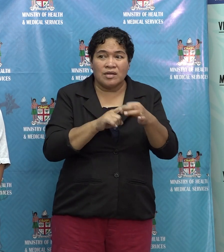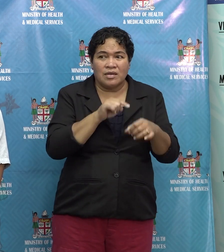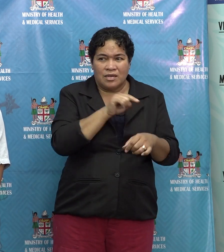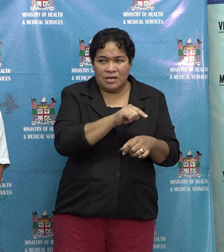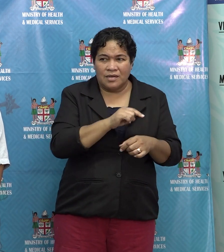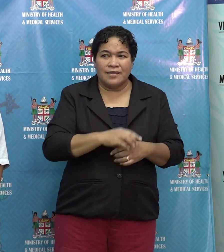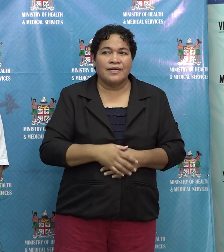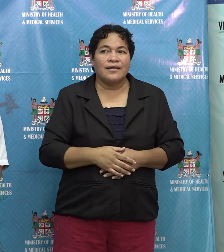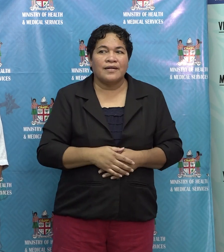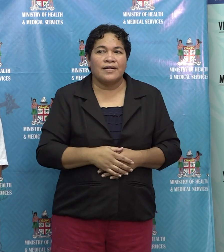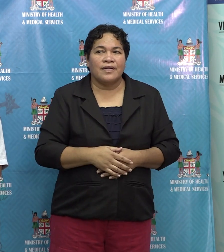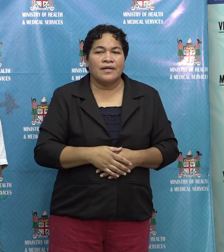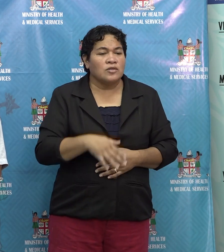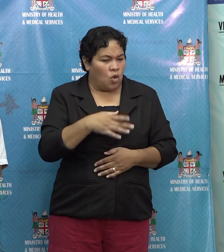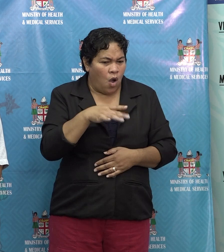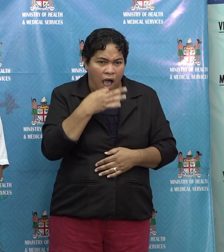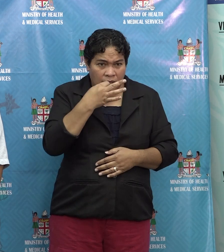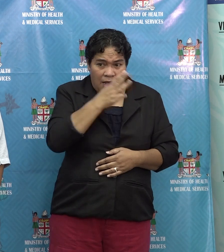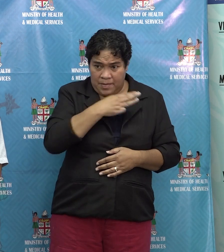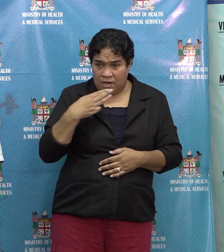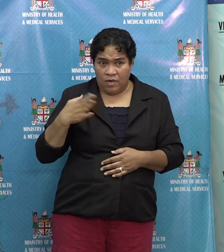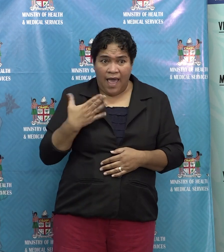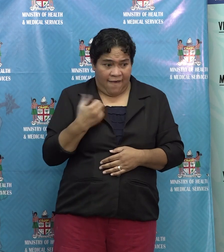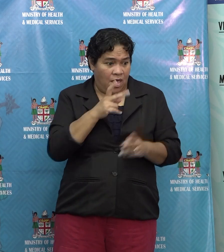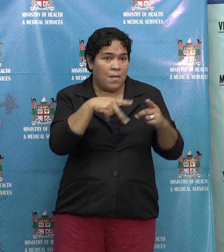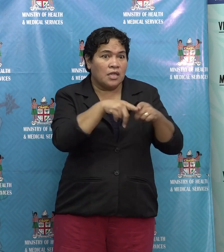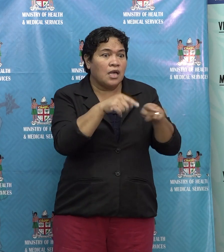that the ministry has in place for them.